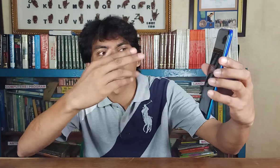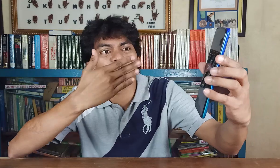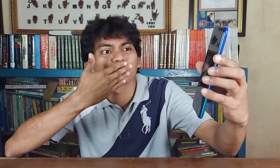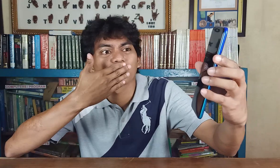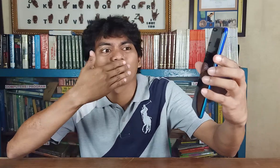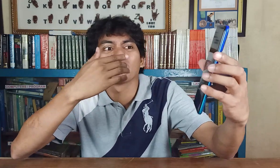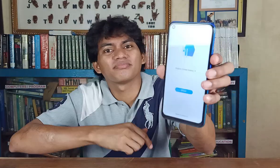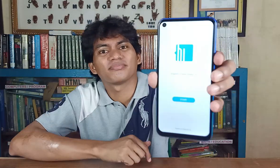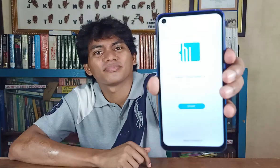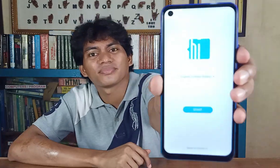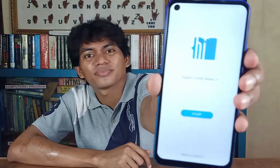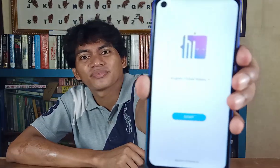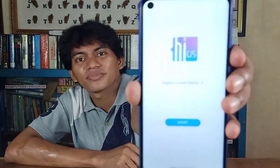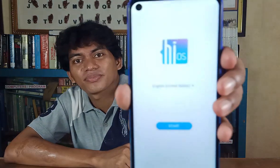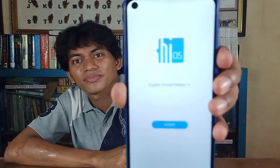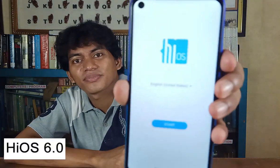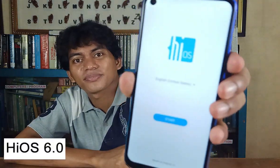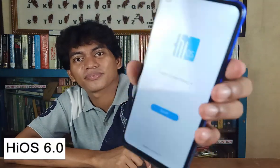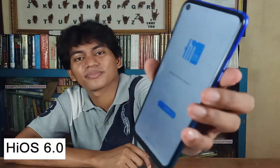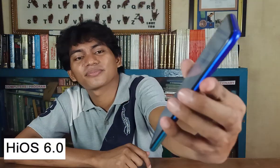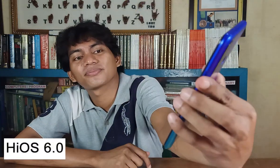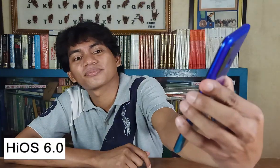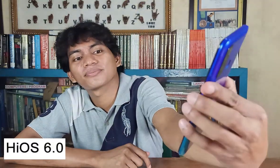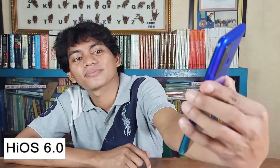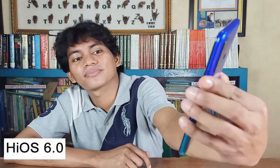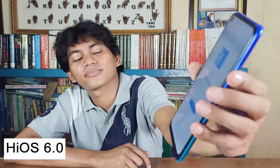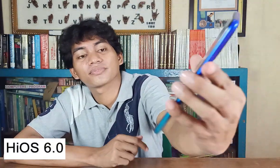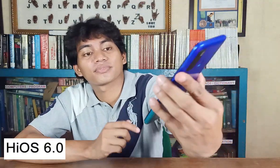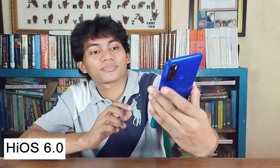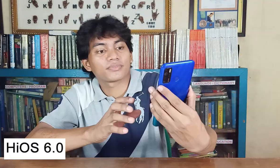Look at the selfie camera position.